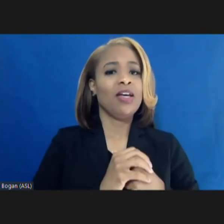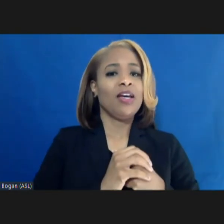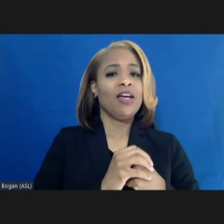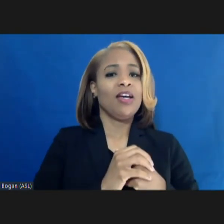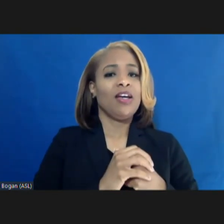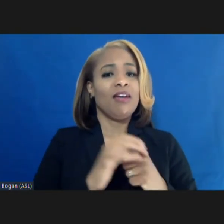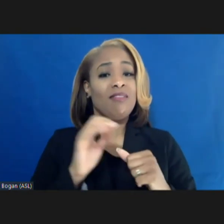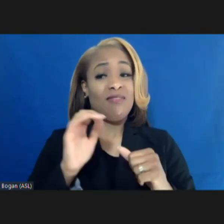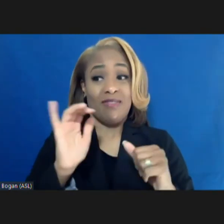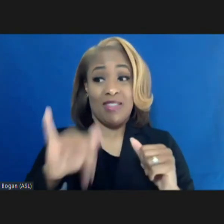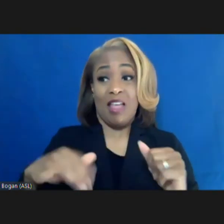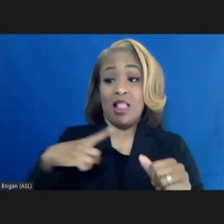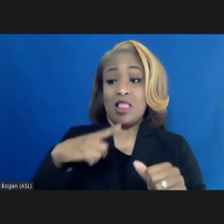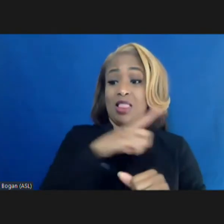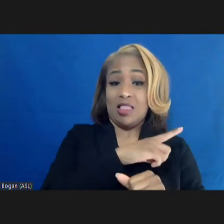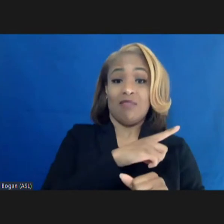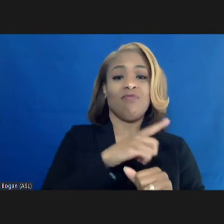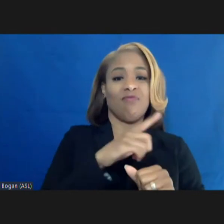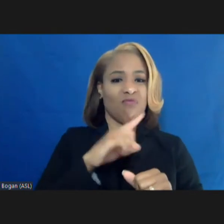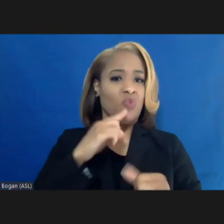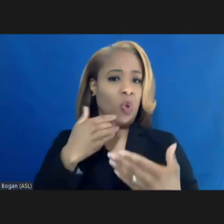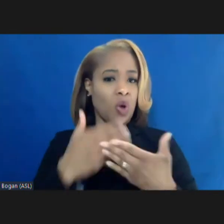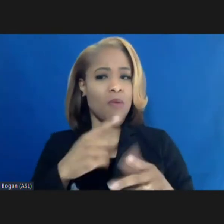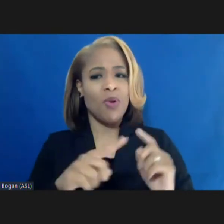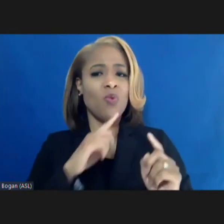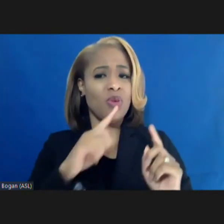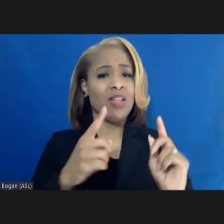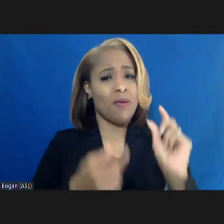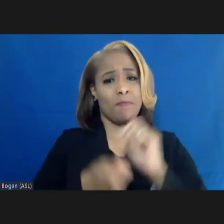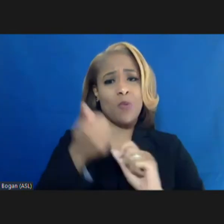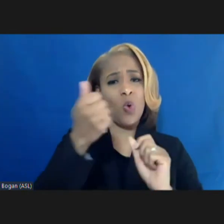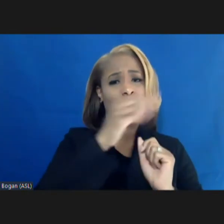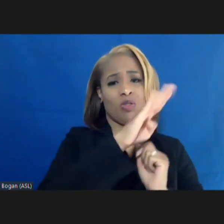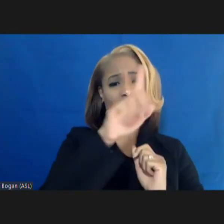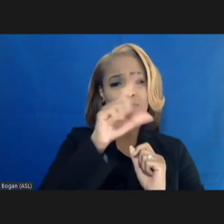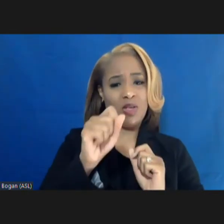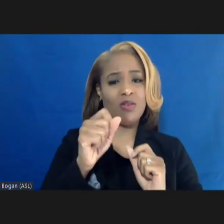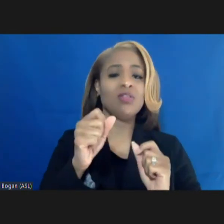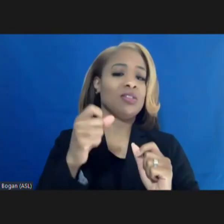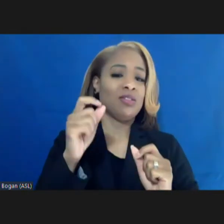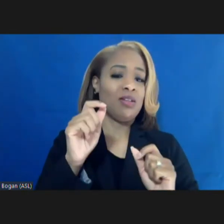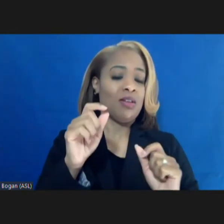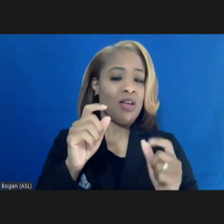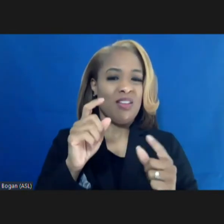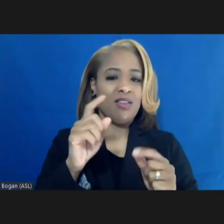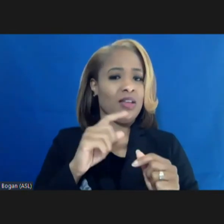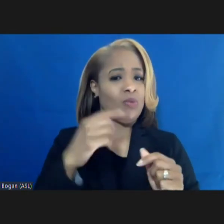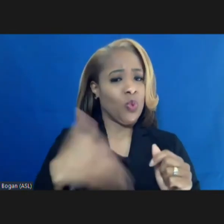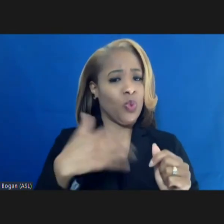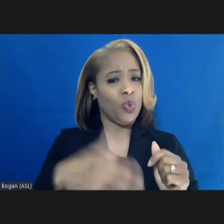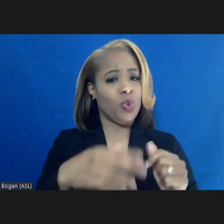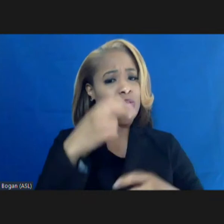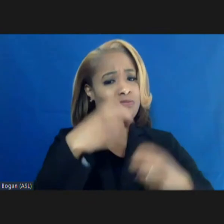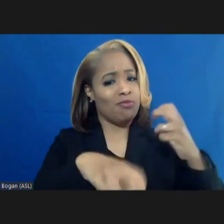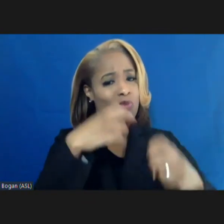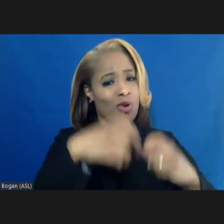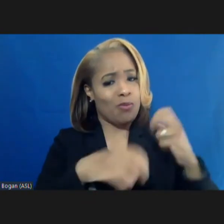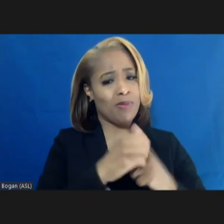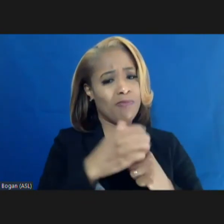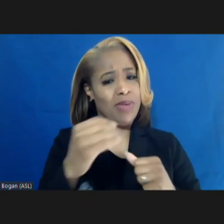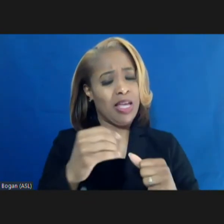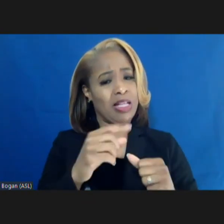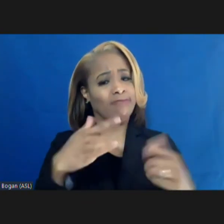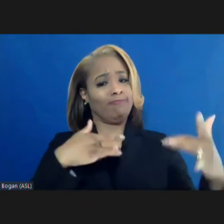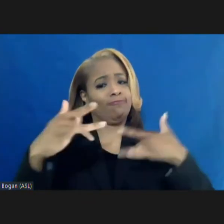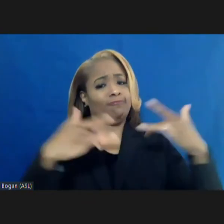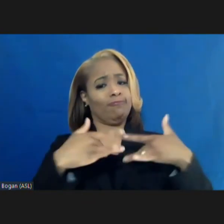reasonable legislation when in reality, it's the vast majority of these bills, as I mentioned, are very problematic and deeply troubling.